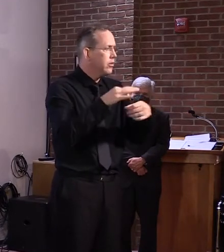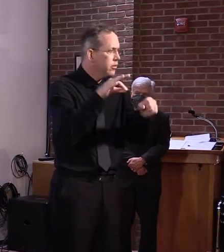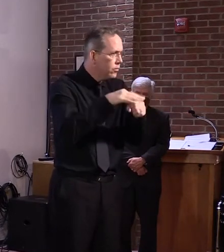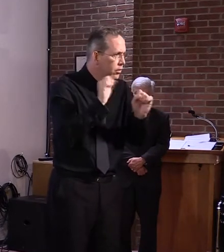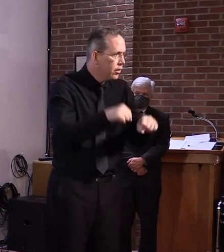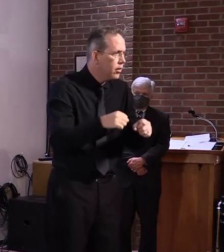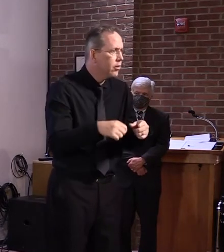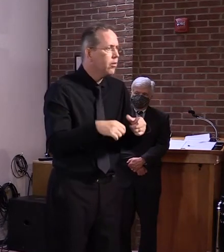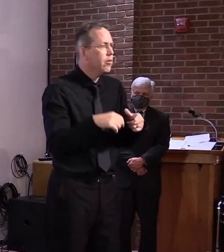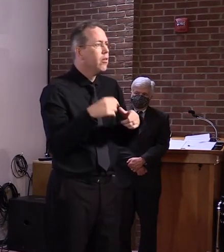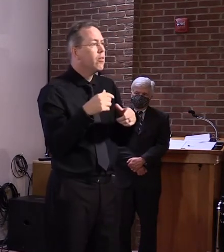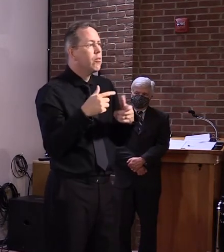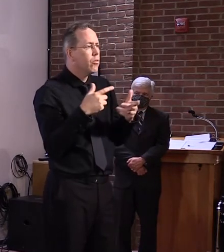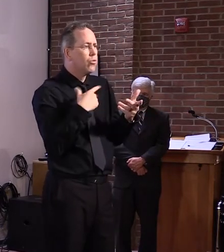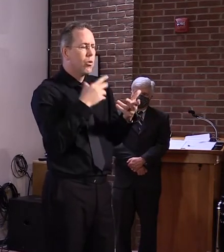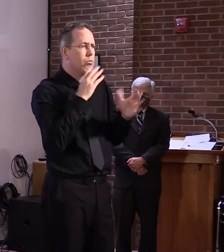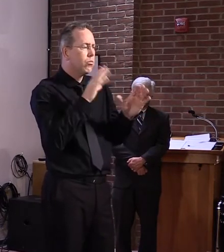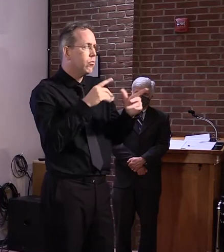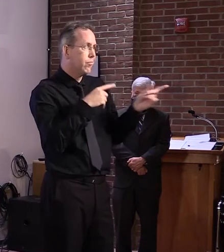Secretary of State can give us